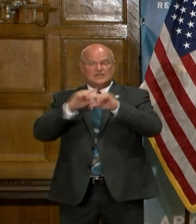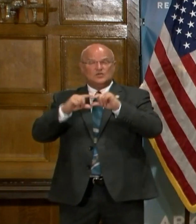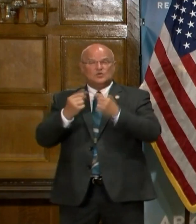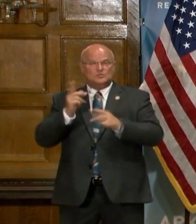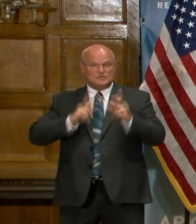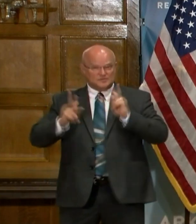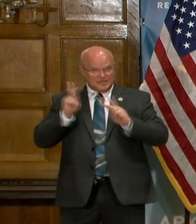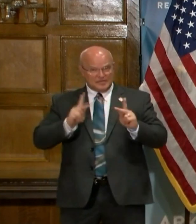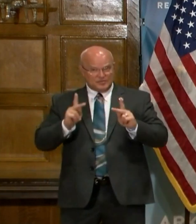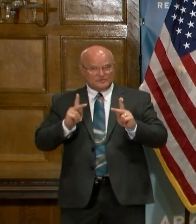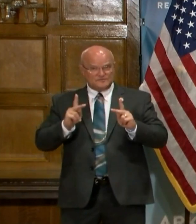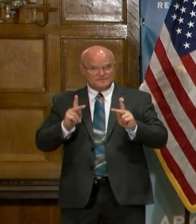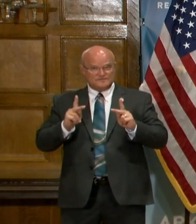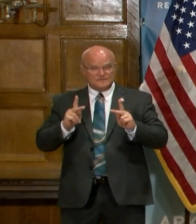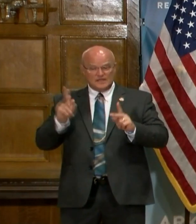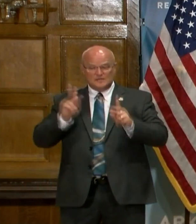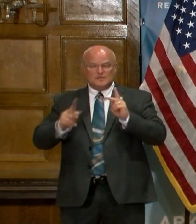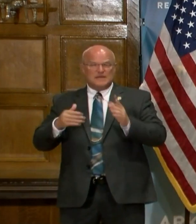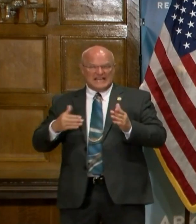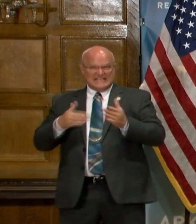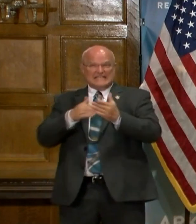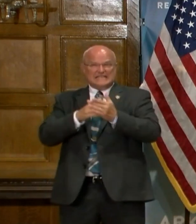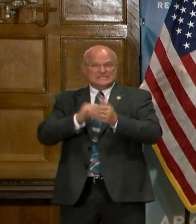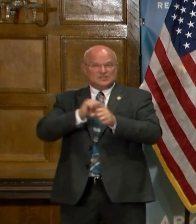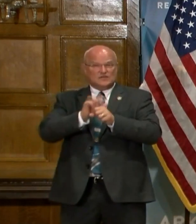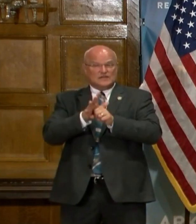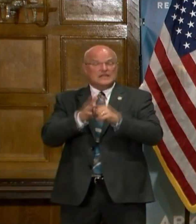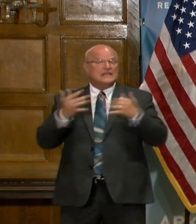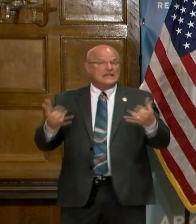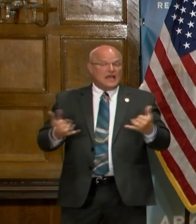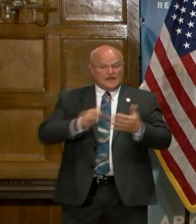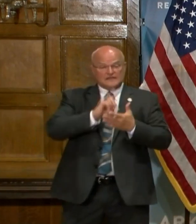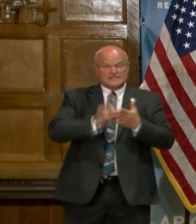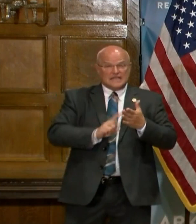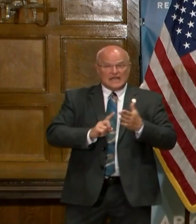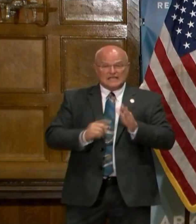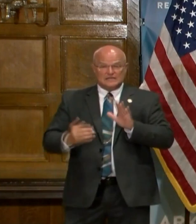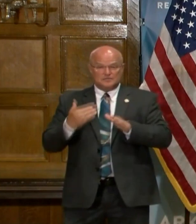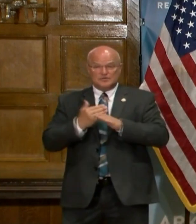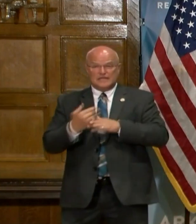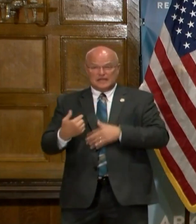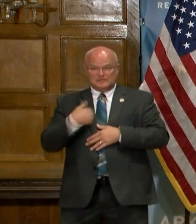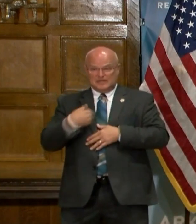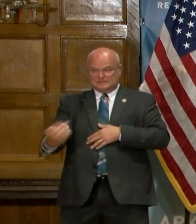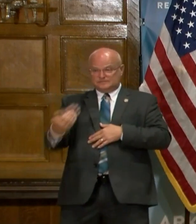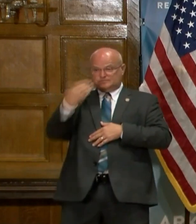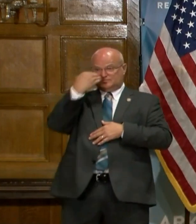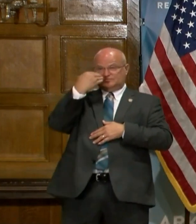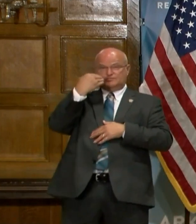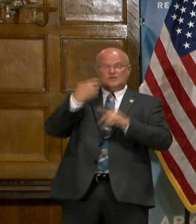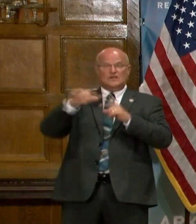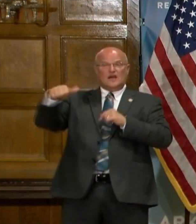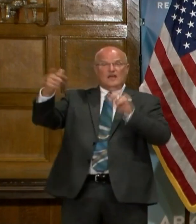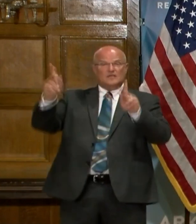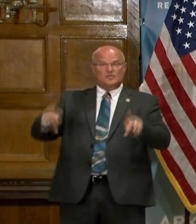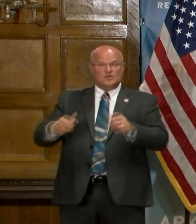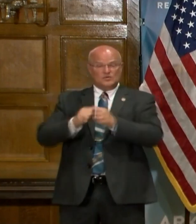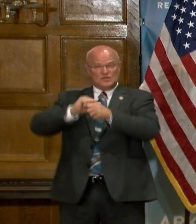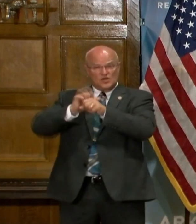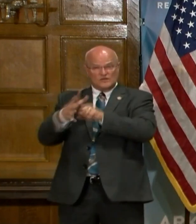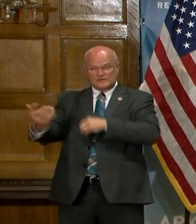of people, populations against COVID-19. Now, are they designed to protect you individually from someone else